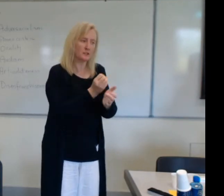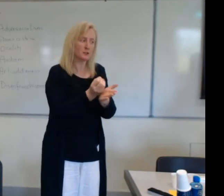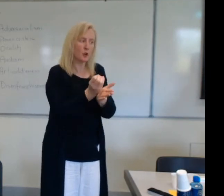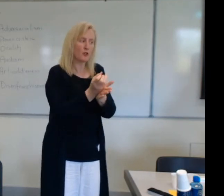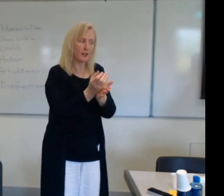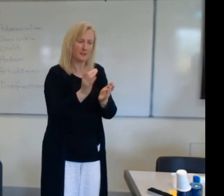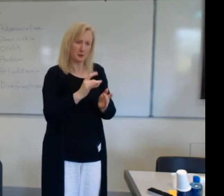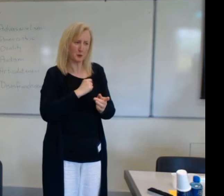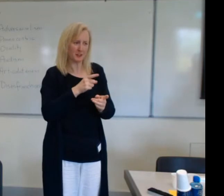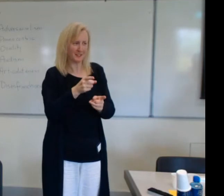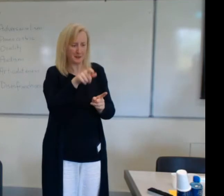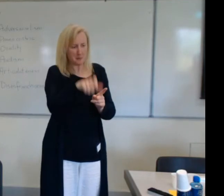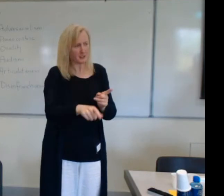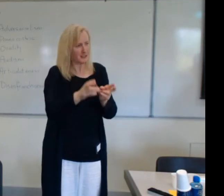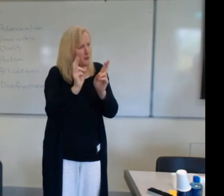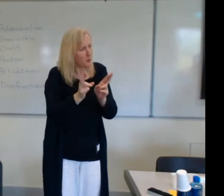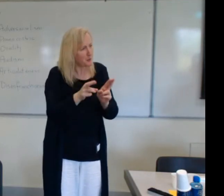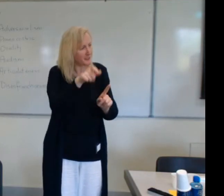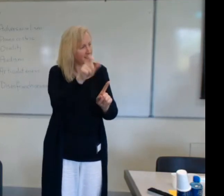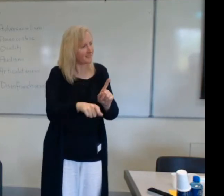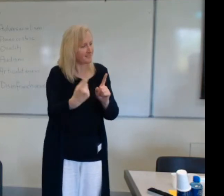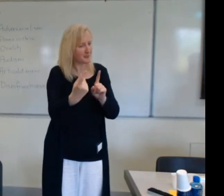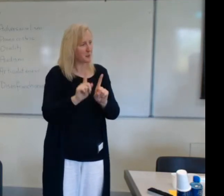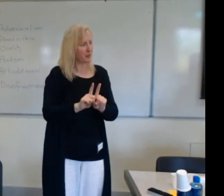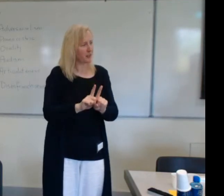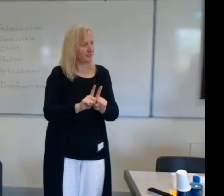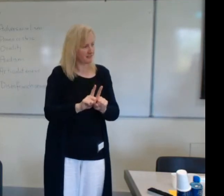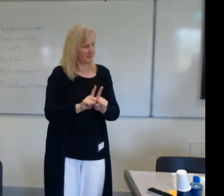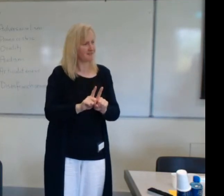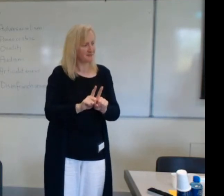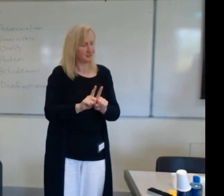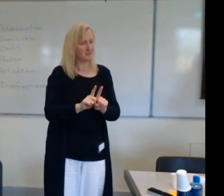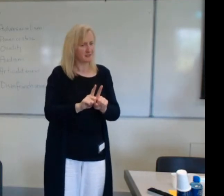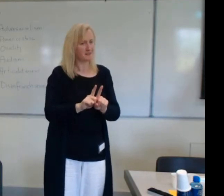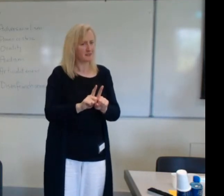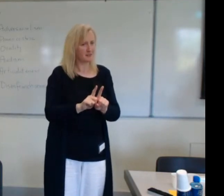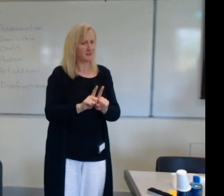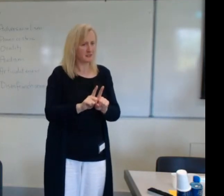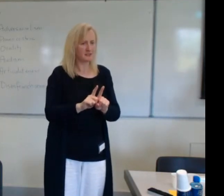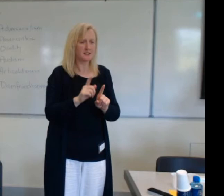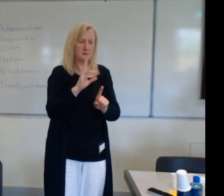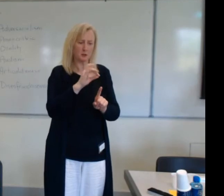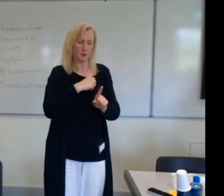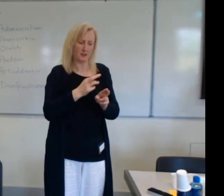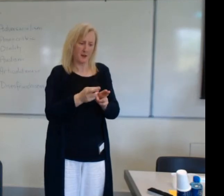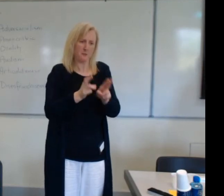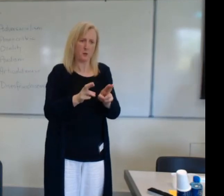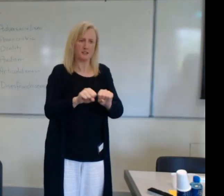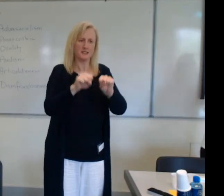want to make sure that, you know, you're putting in place an appropriate system where you really are hearing a story and